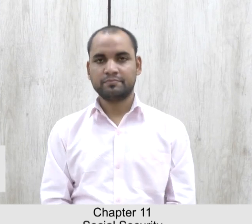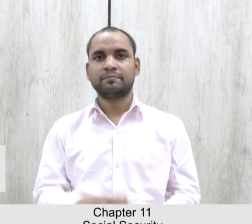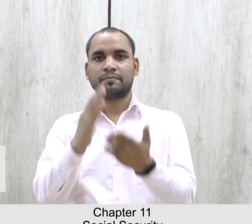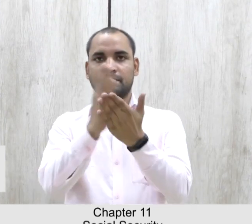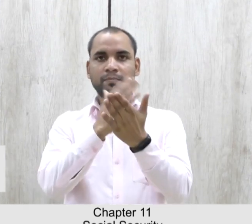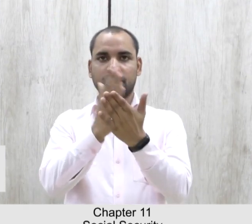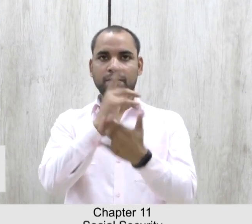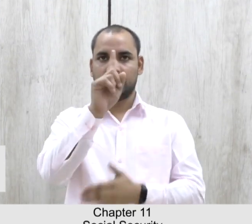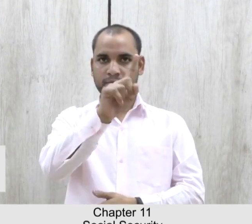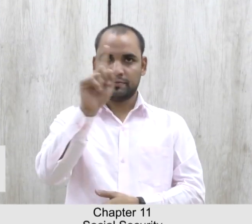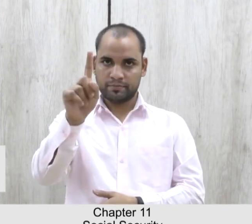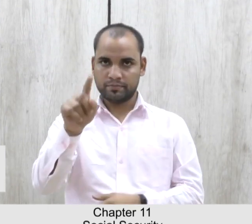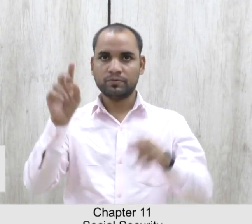Chapter 11, Social Security.